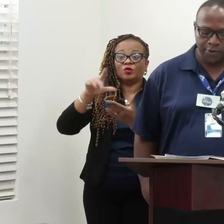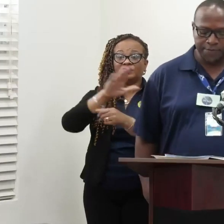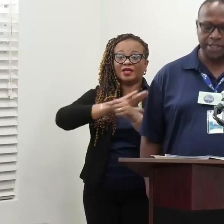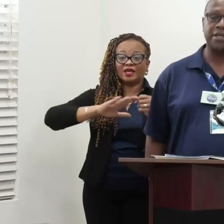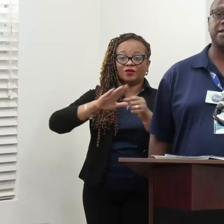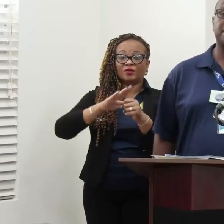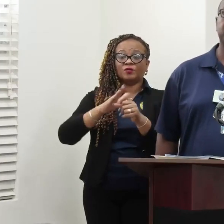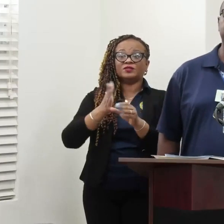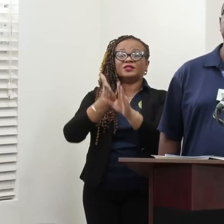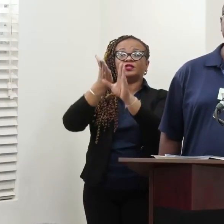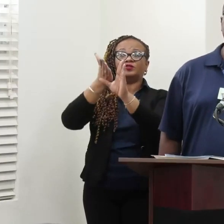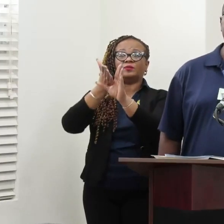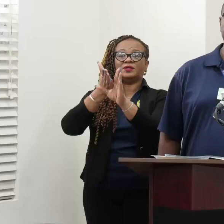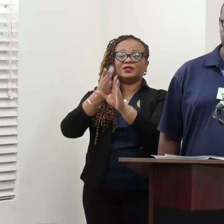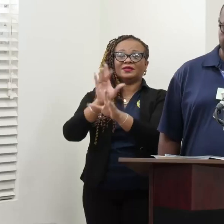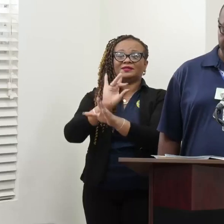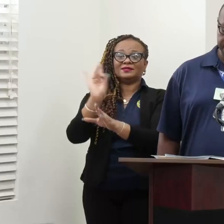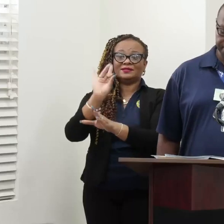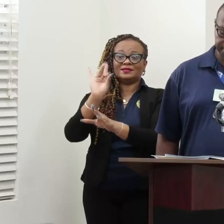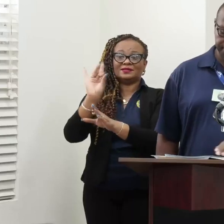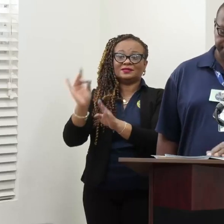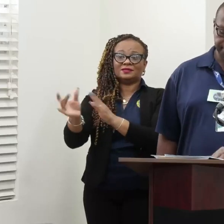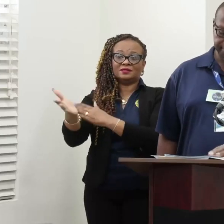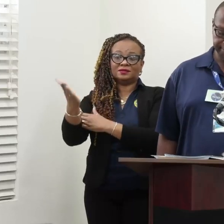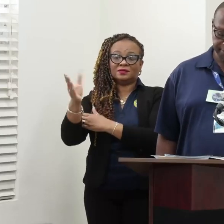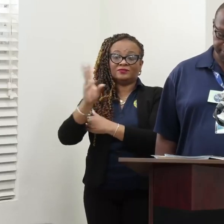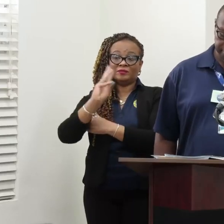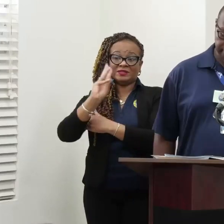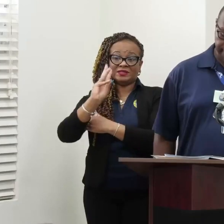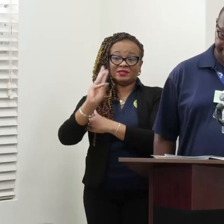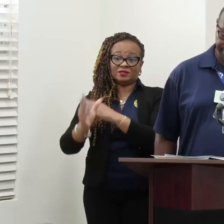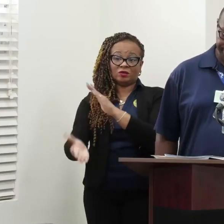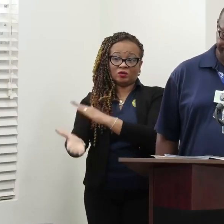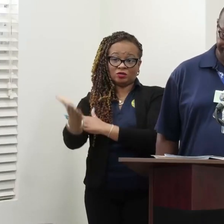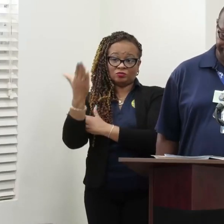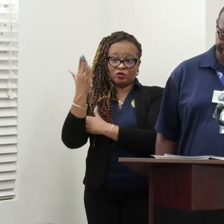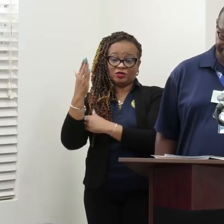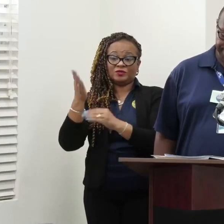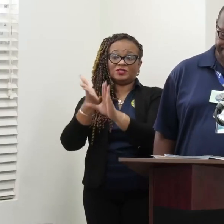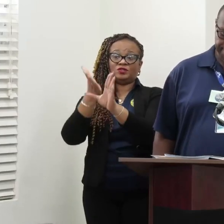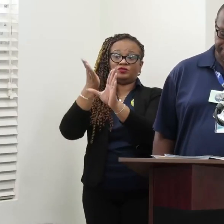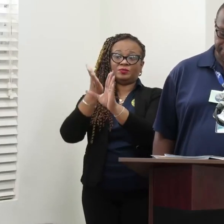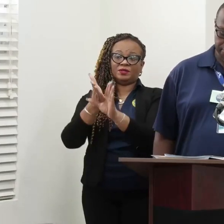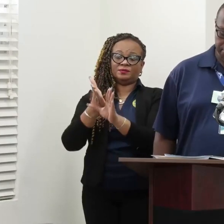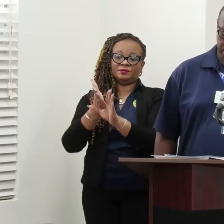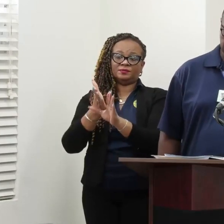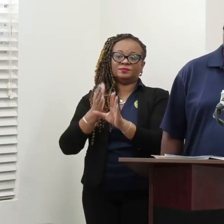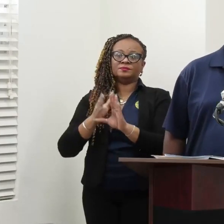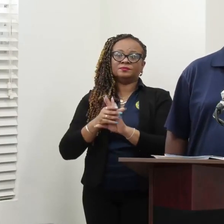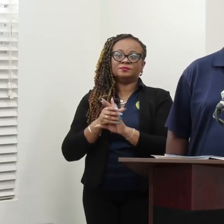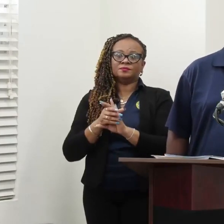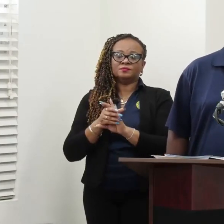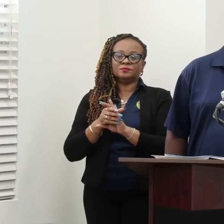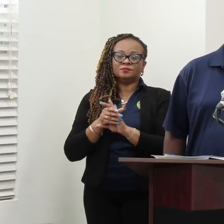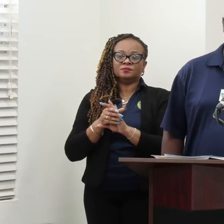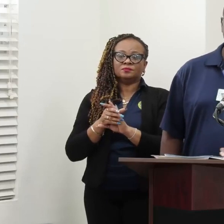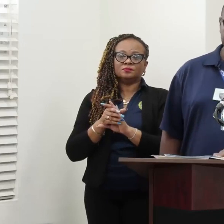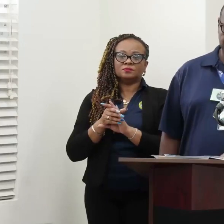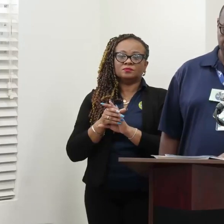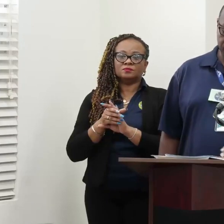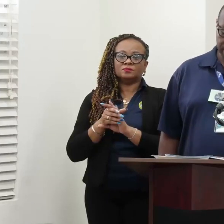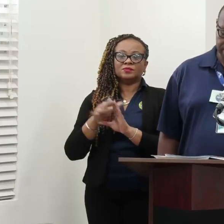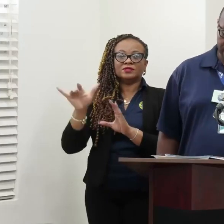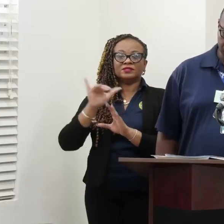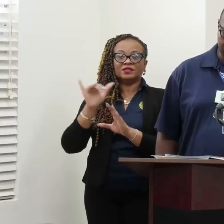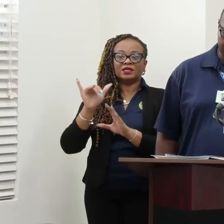were interrupted at about 6 a.m. as well. Yo pa gen lumière depuis 6 heures matin. The same